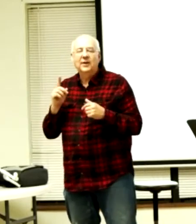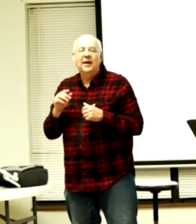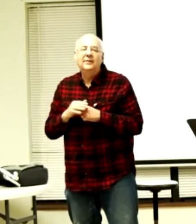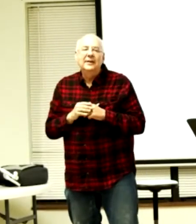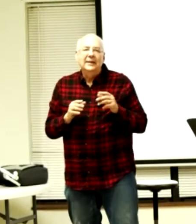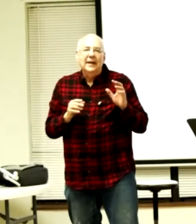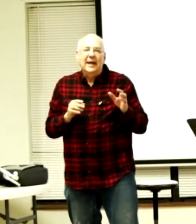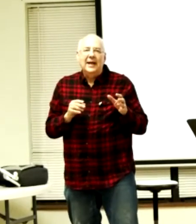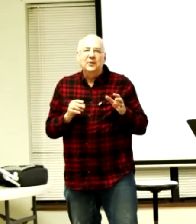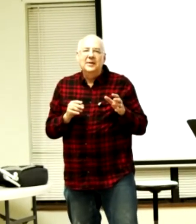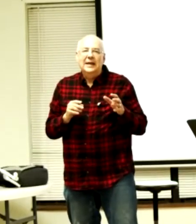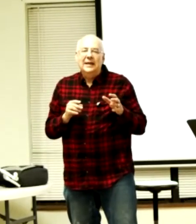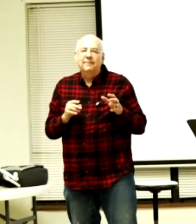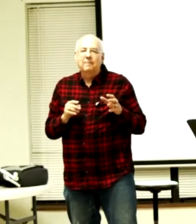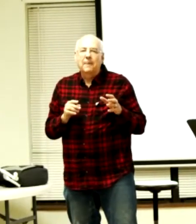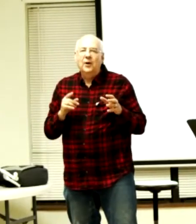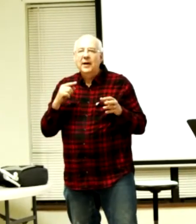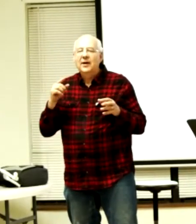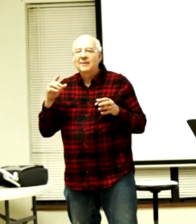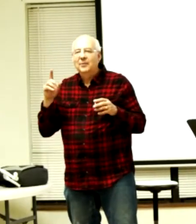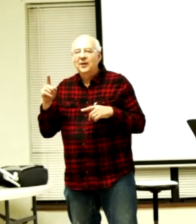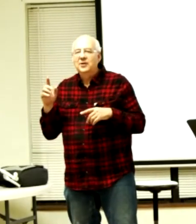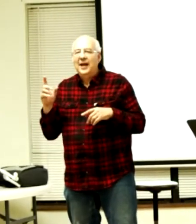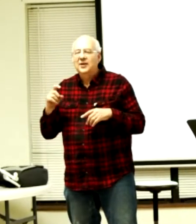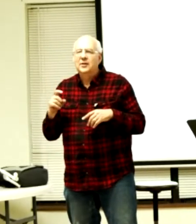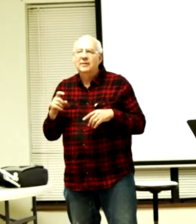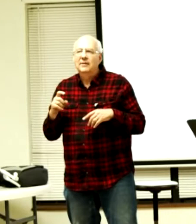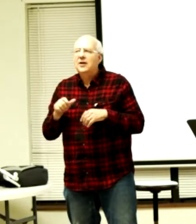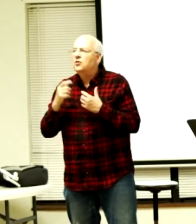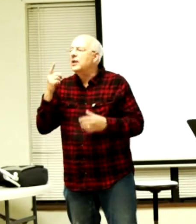deaf. And her hearing brothers asked her, "How do you dream?"